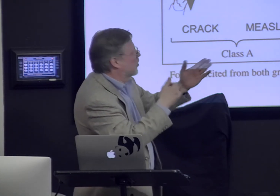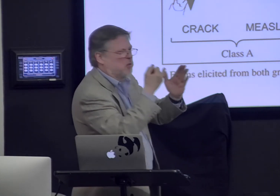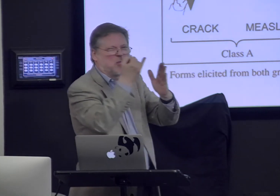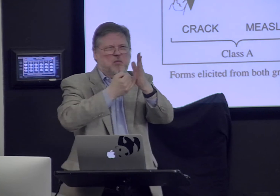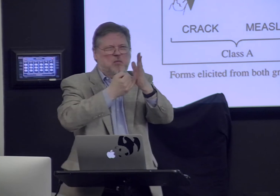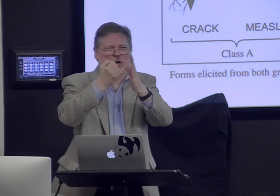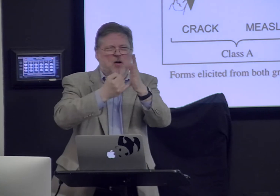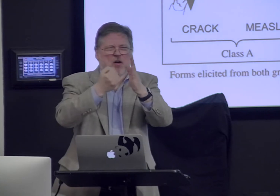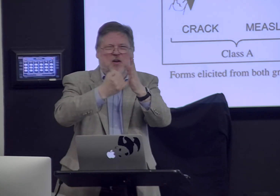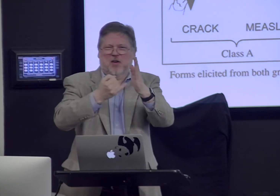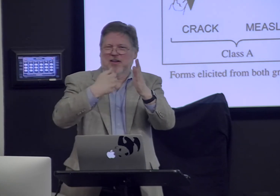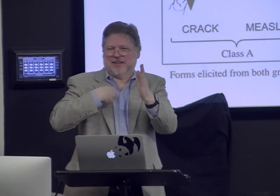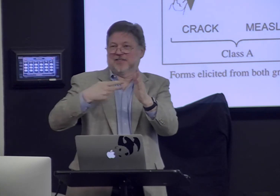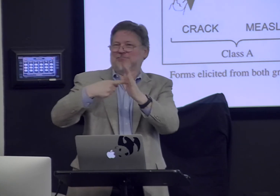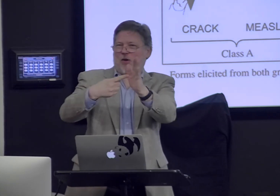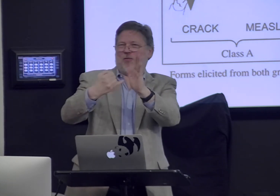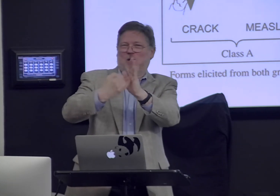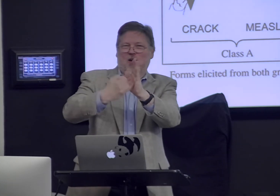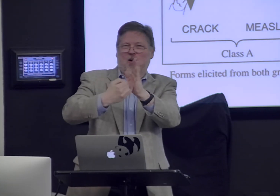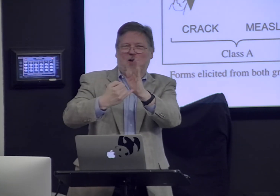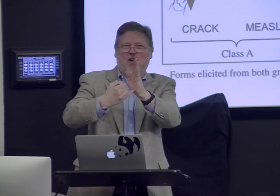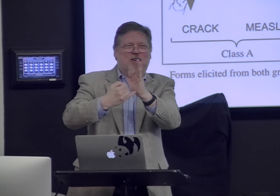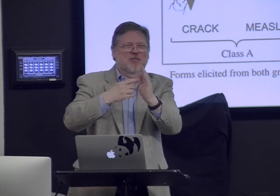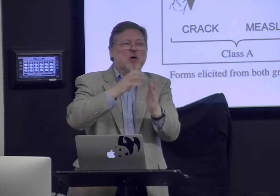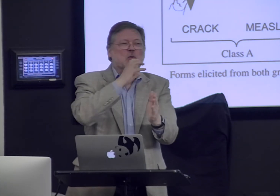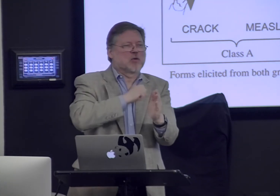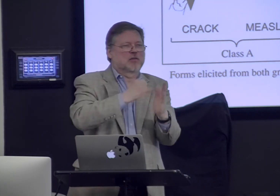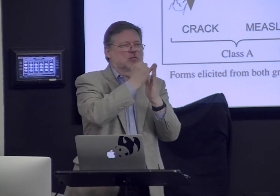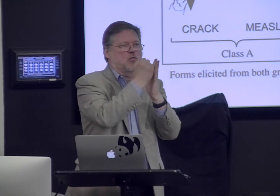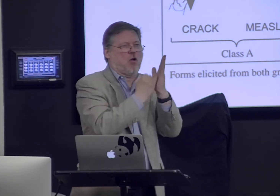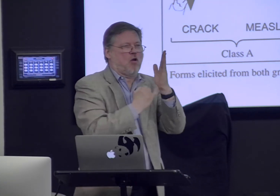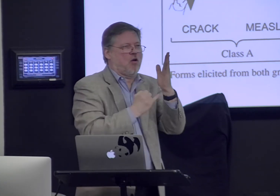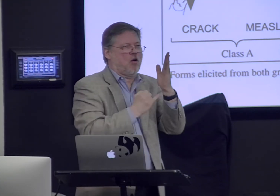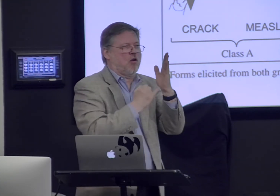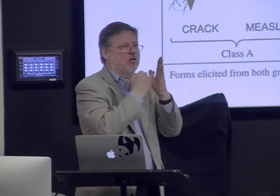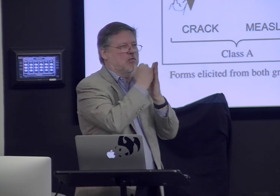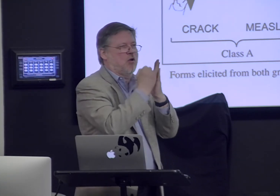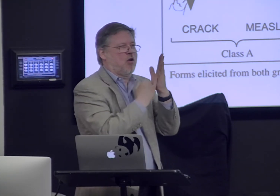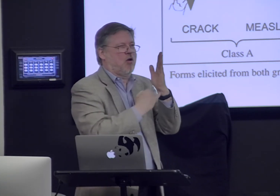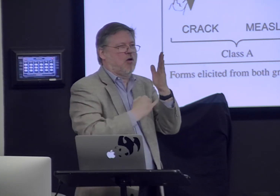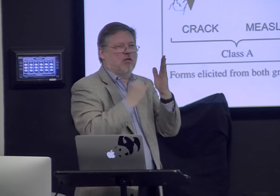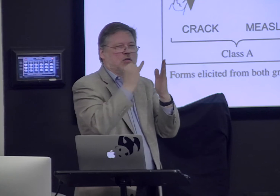There are two forms of draw, one used by older and one used by younger adults.